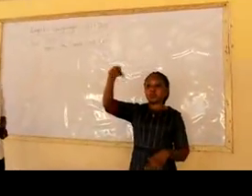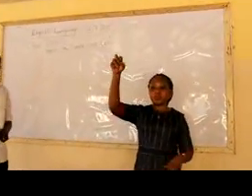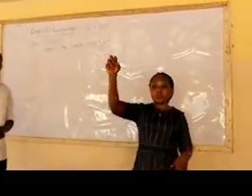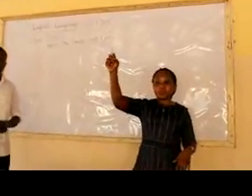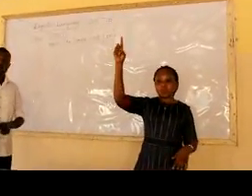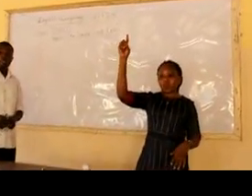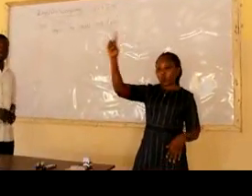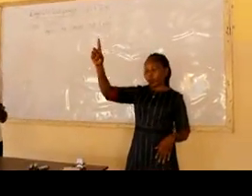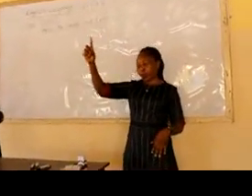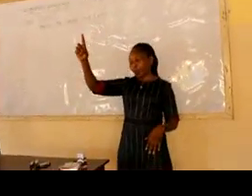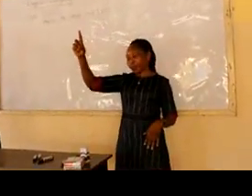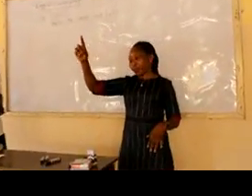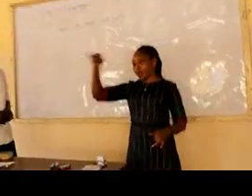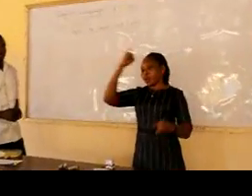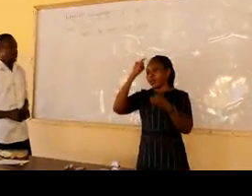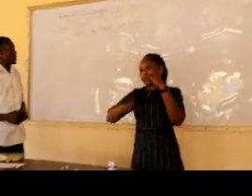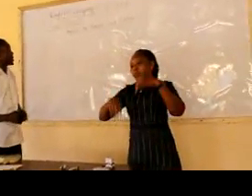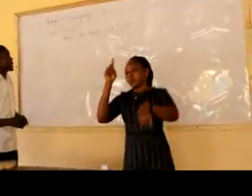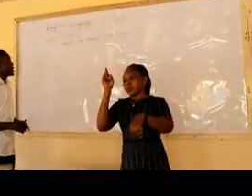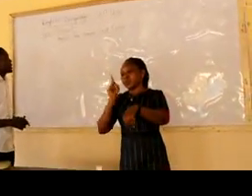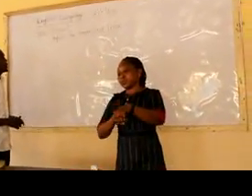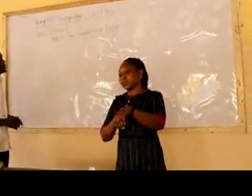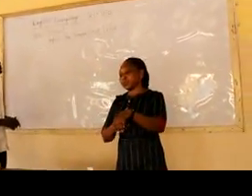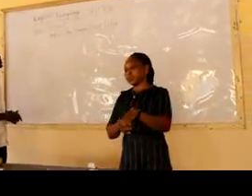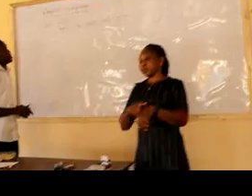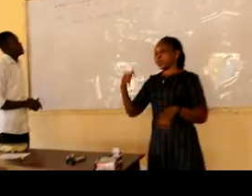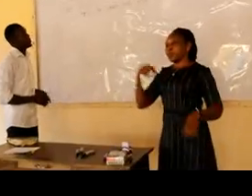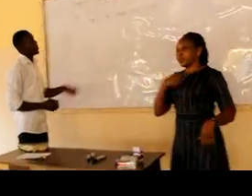Okay, last time we talked about an